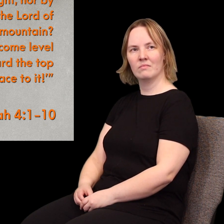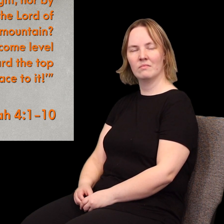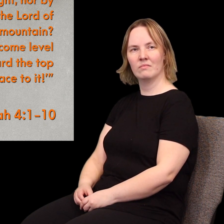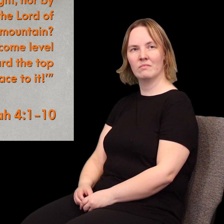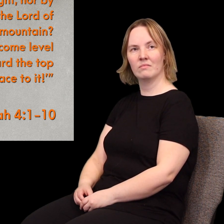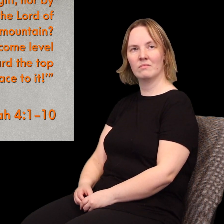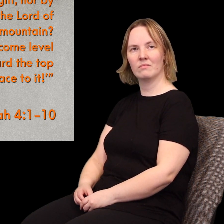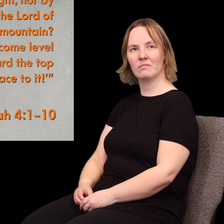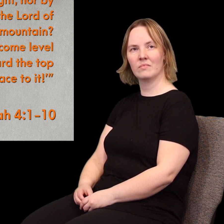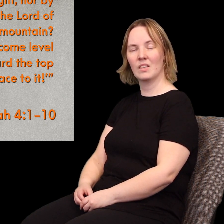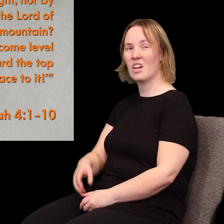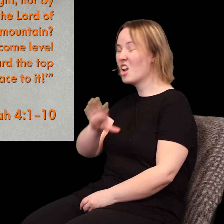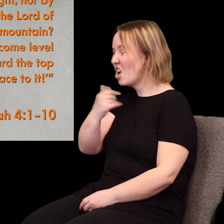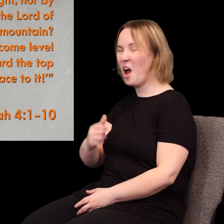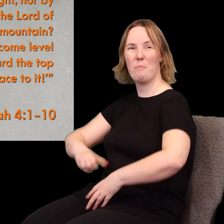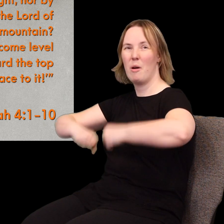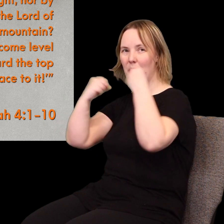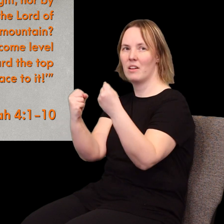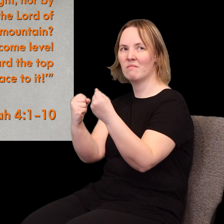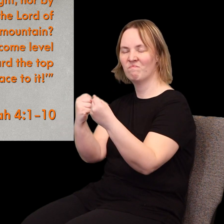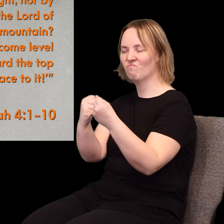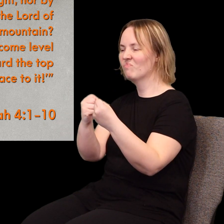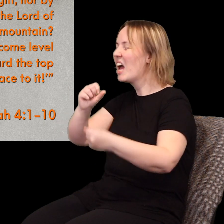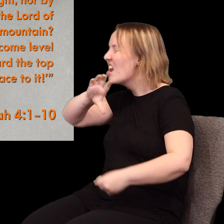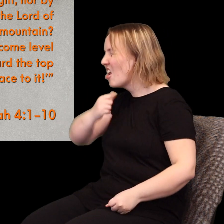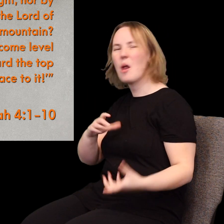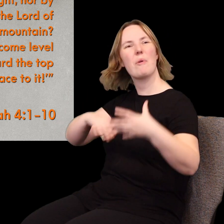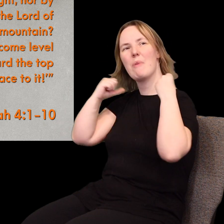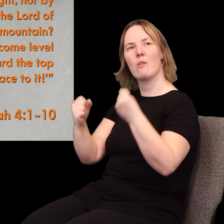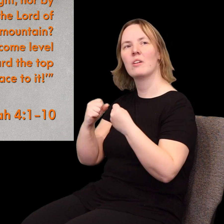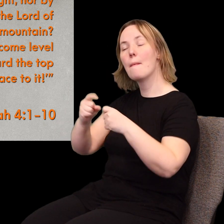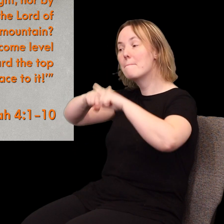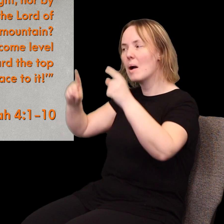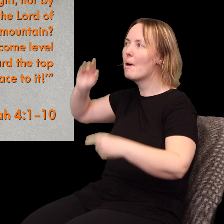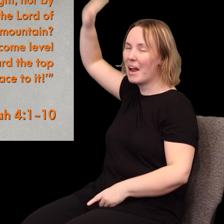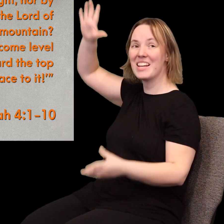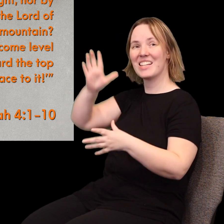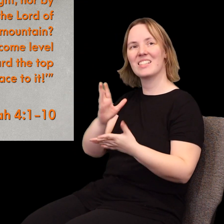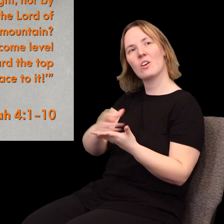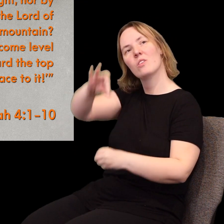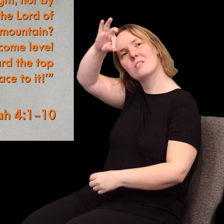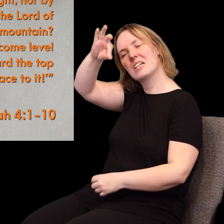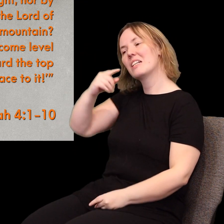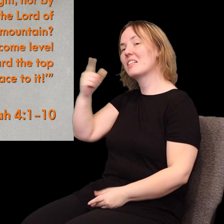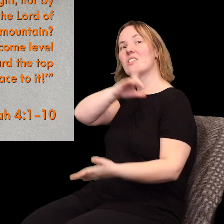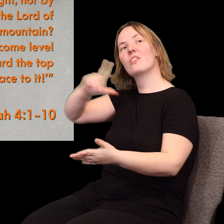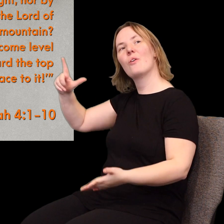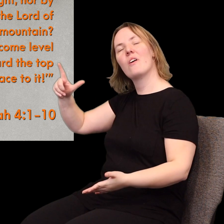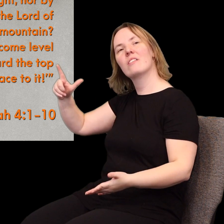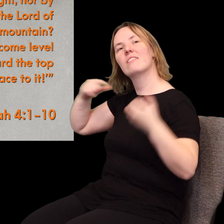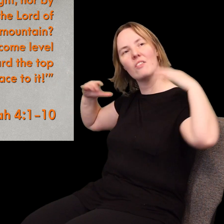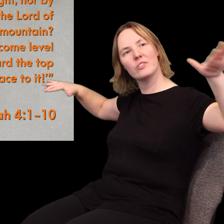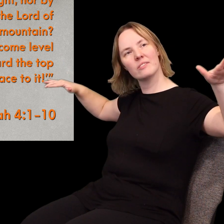And here's my word. Say it with me. It's not by might, nor by power, but by my spirit,